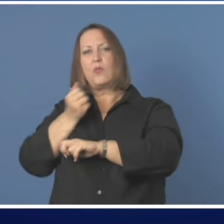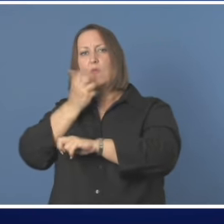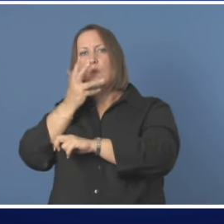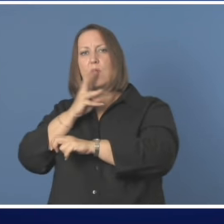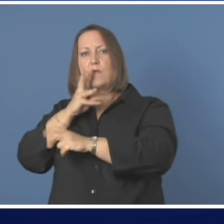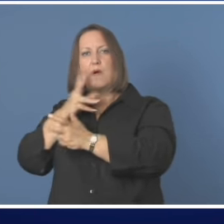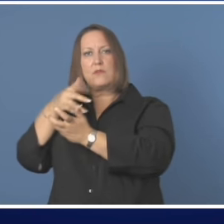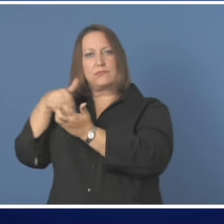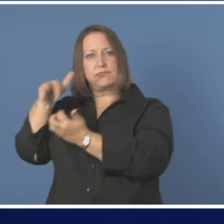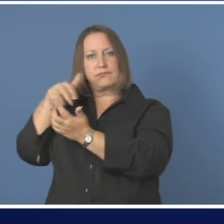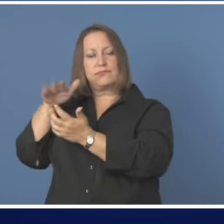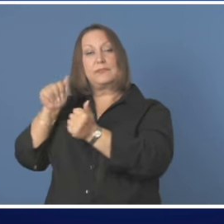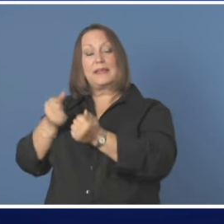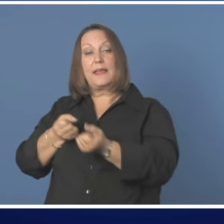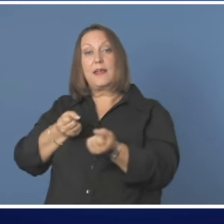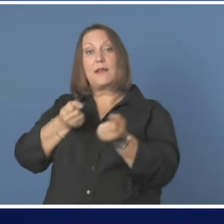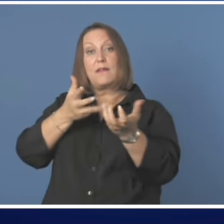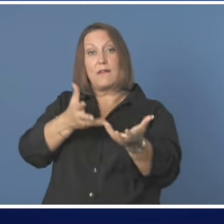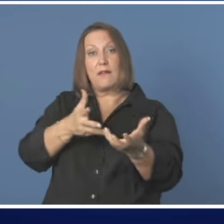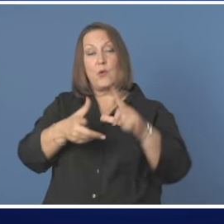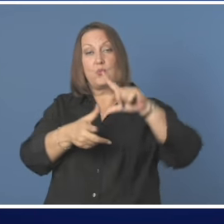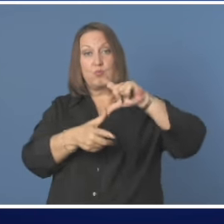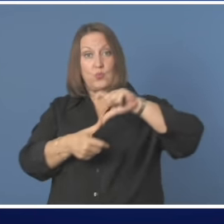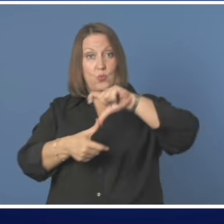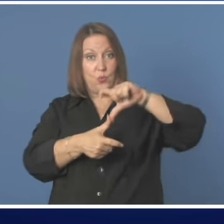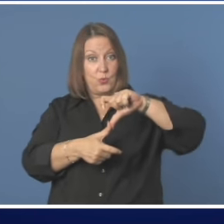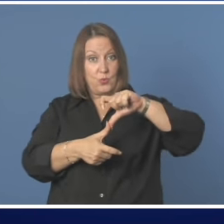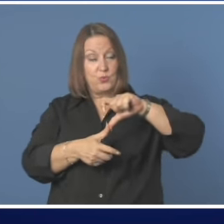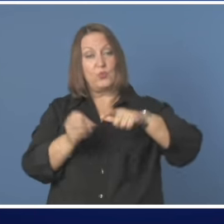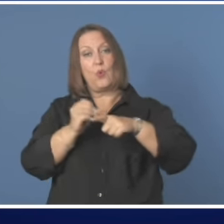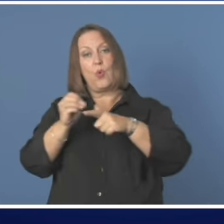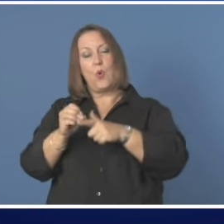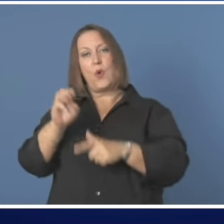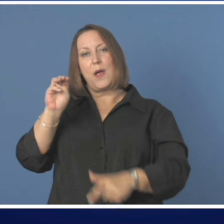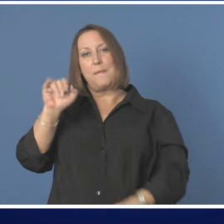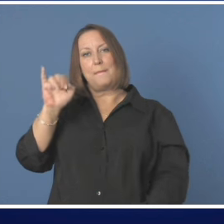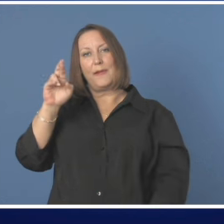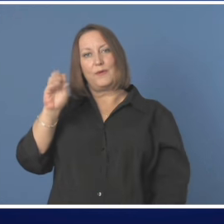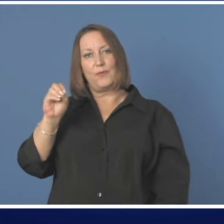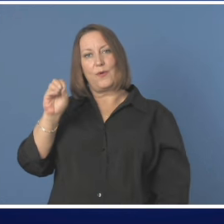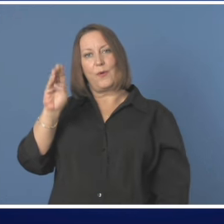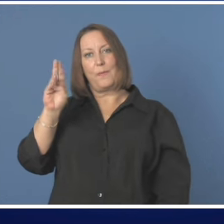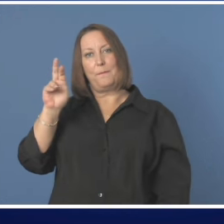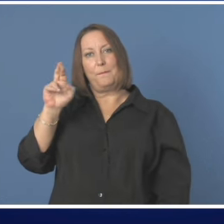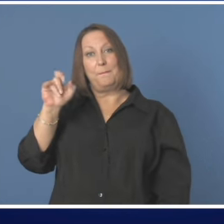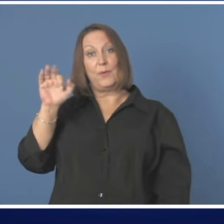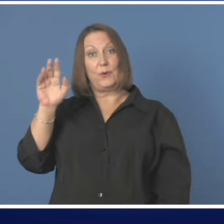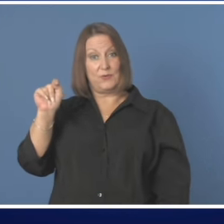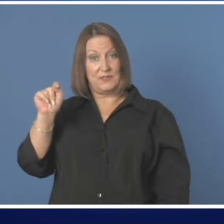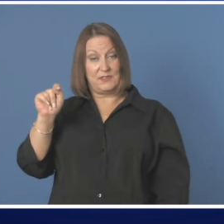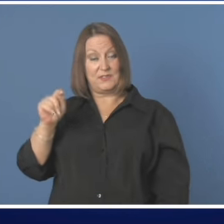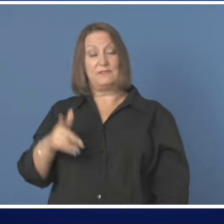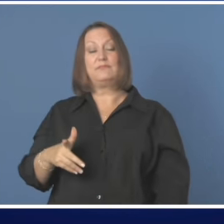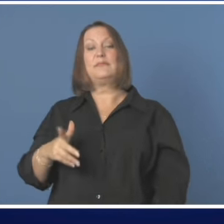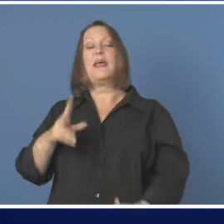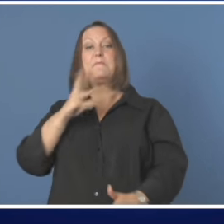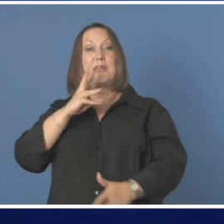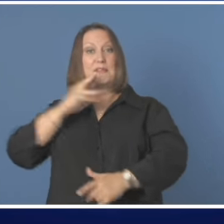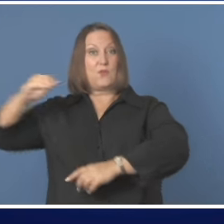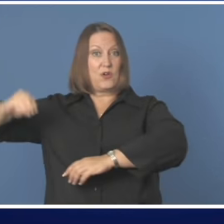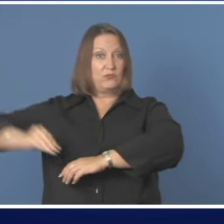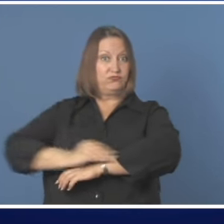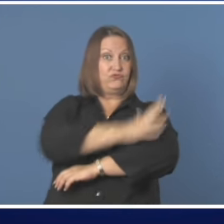Hurricanes and tropical storms can also spawn tornadoes and microbursts, create